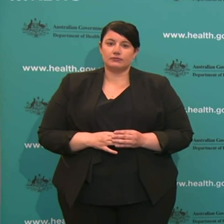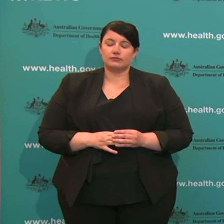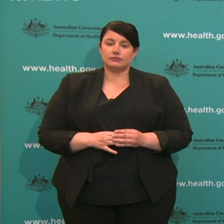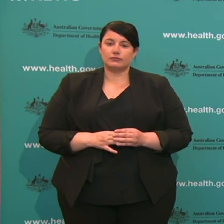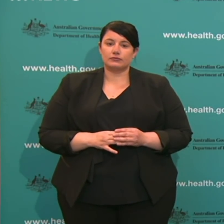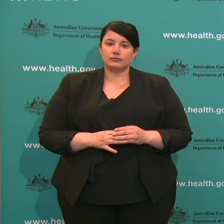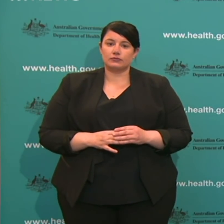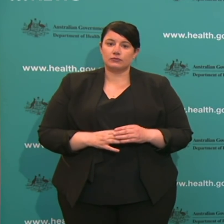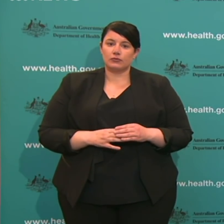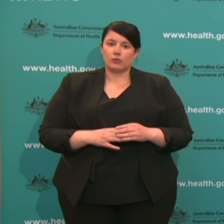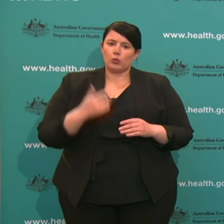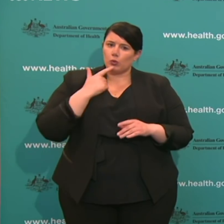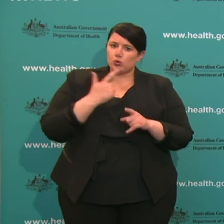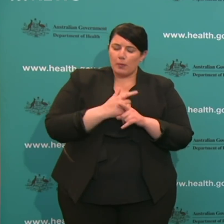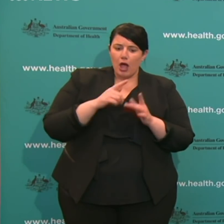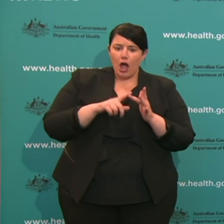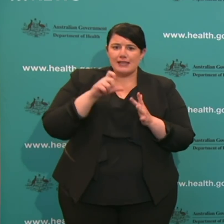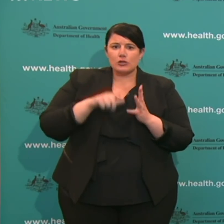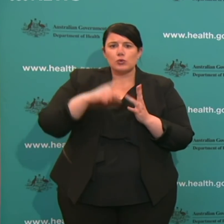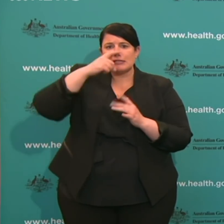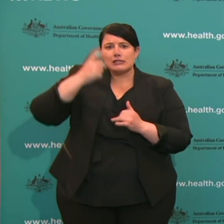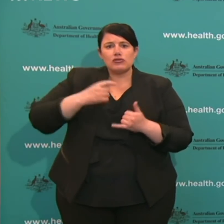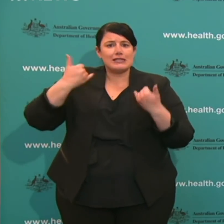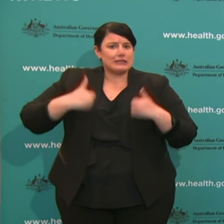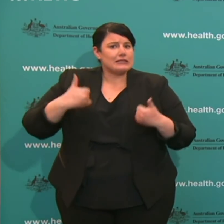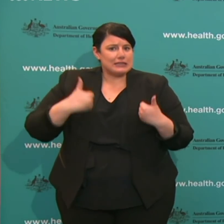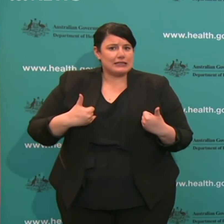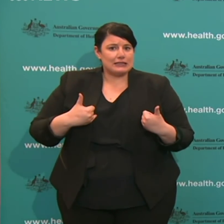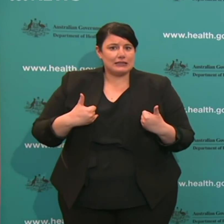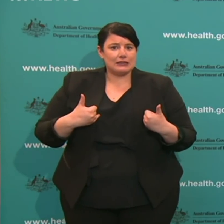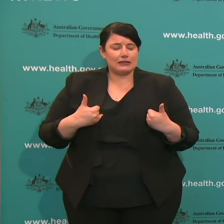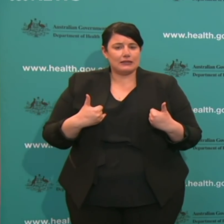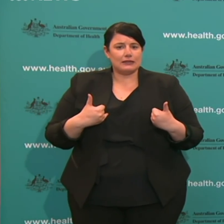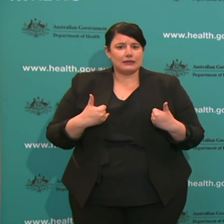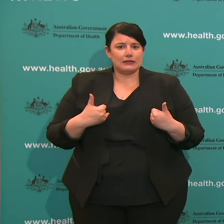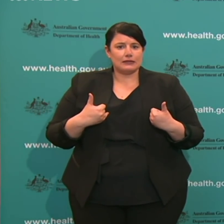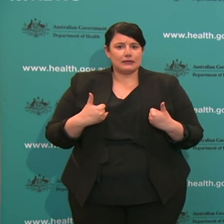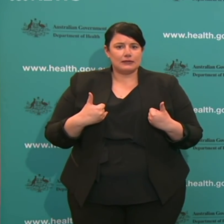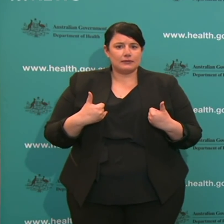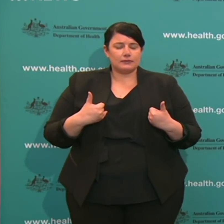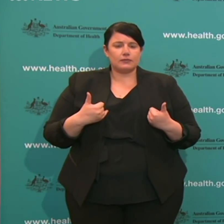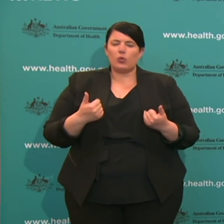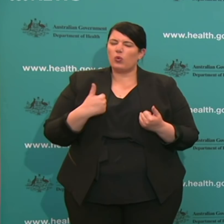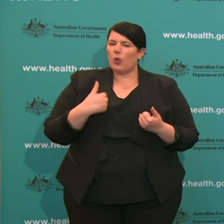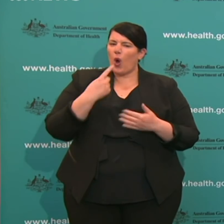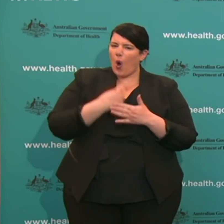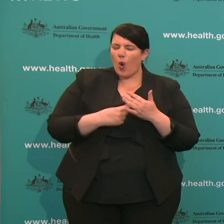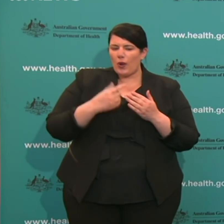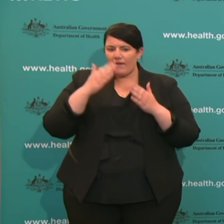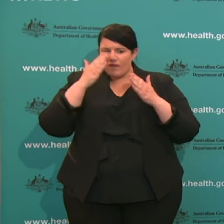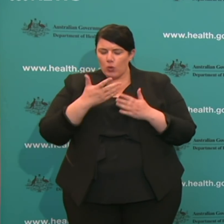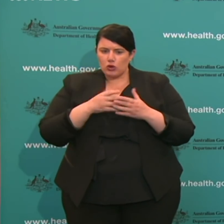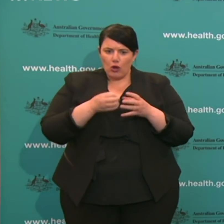talking about surging ICU capacity, it's not something that we talk about when there's only